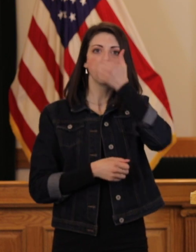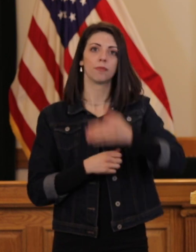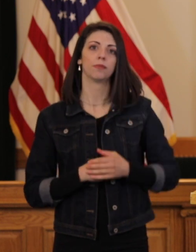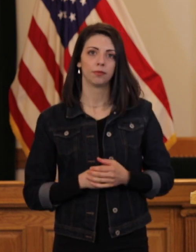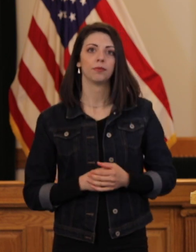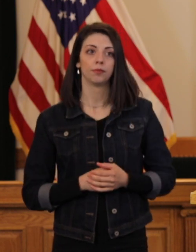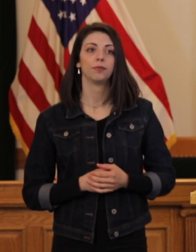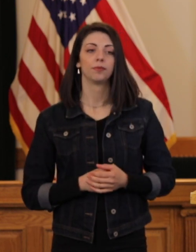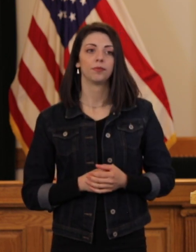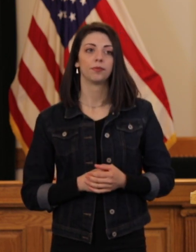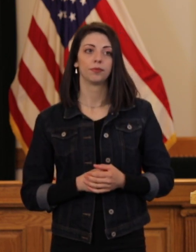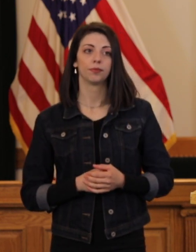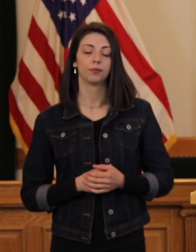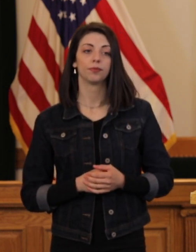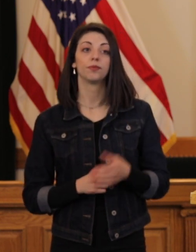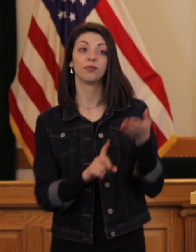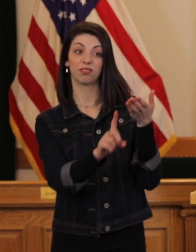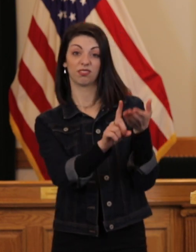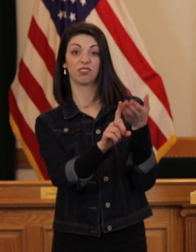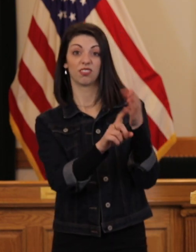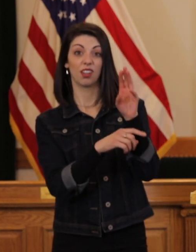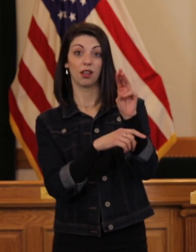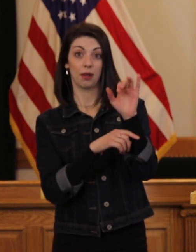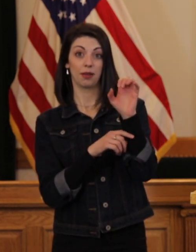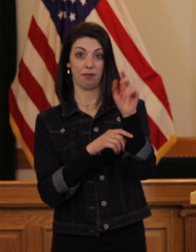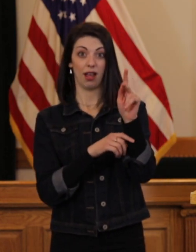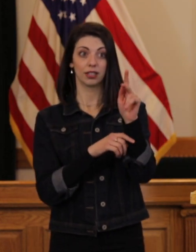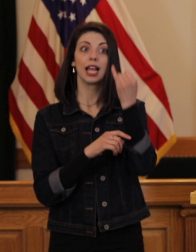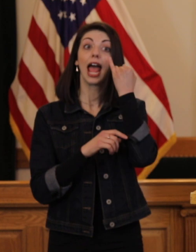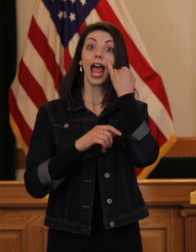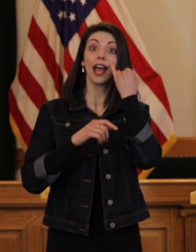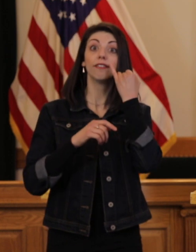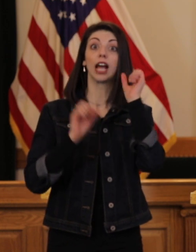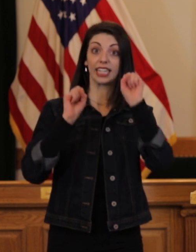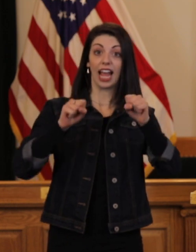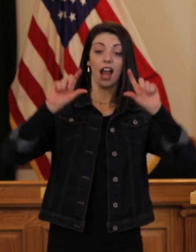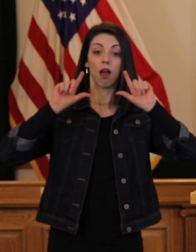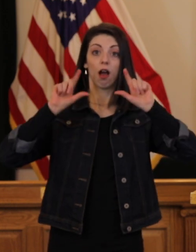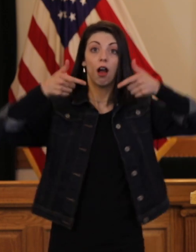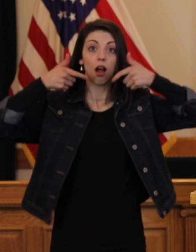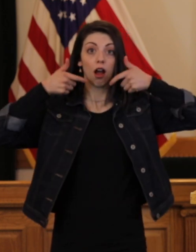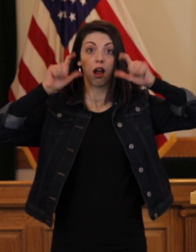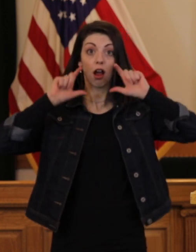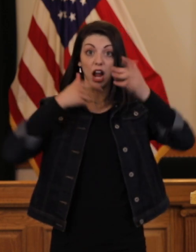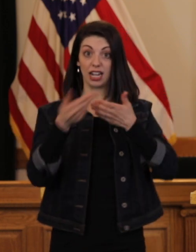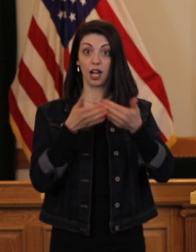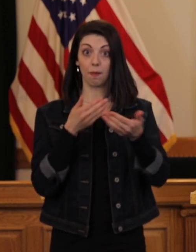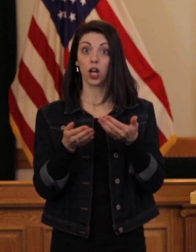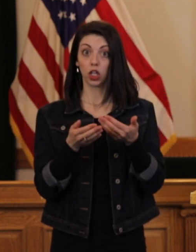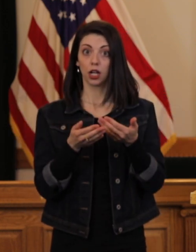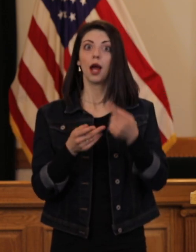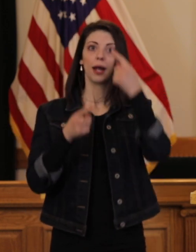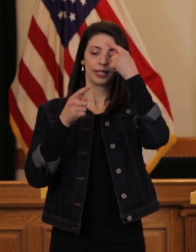When you have a mask, if it's a reversible fabric, daily make sure that you designate which side will be